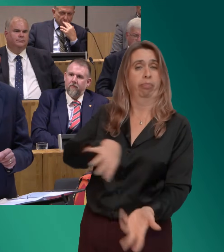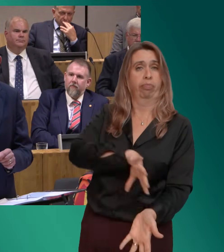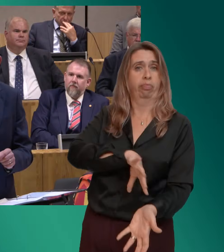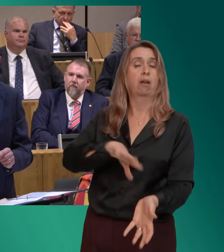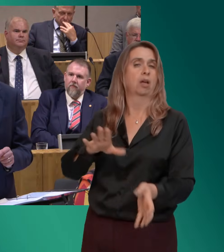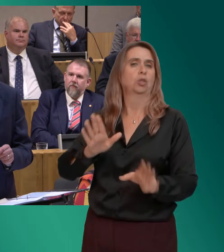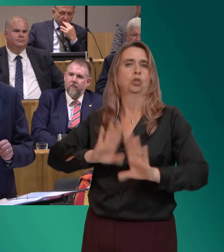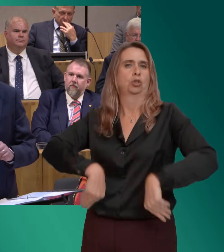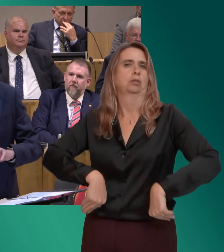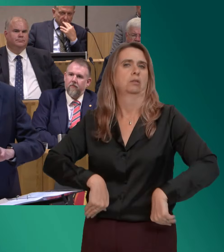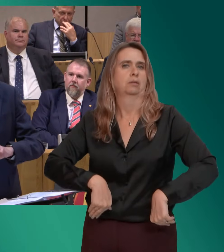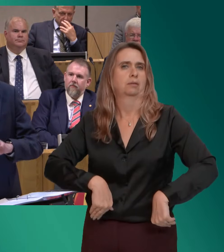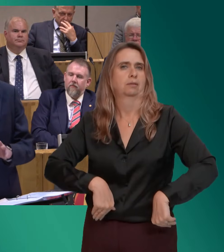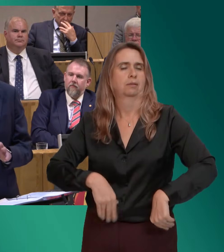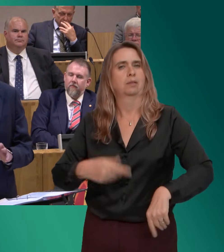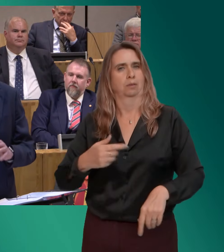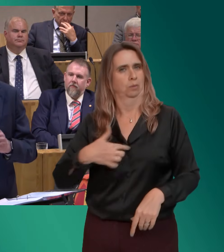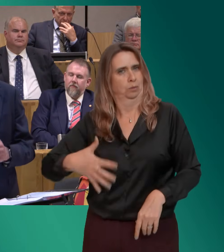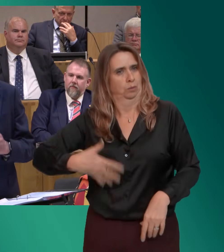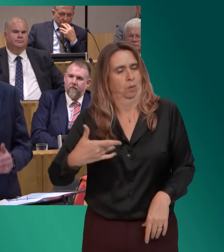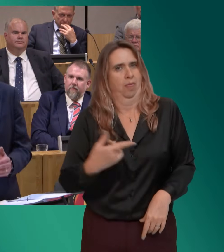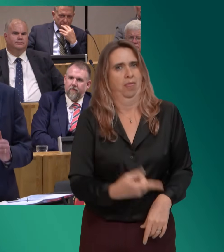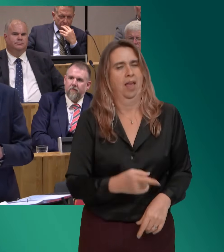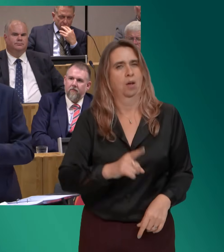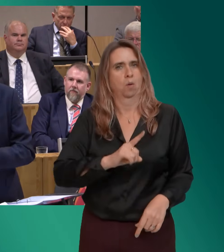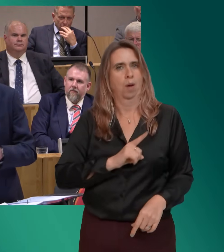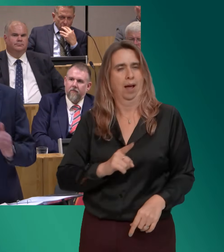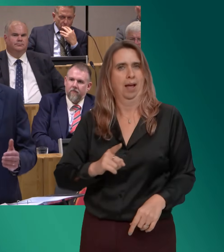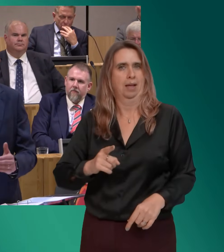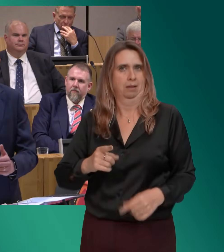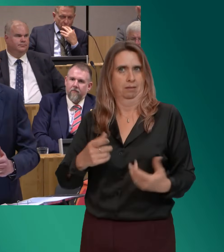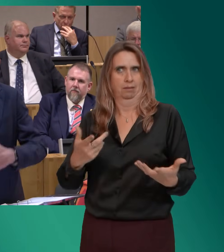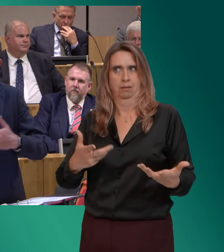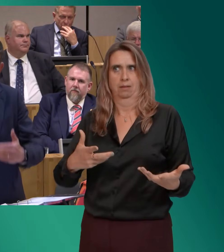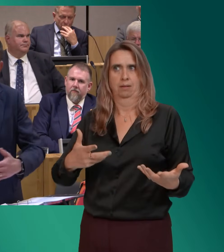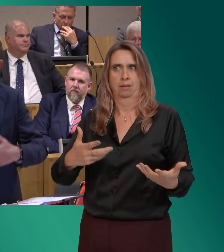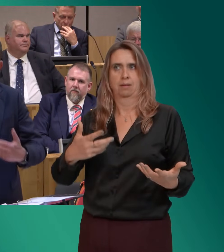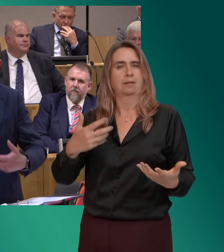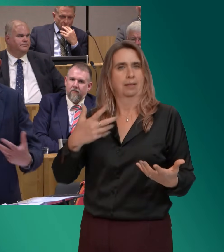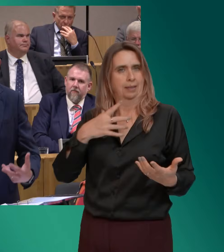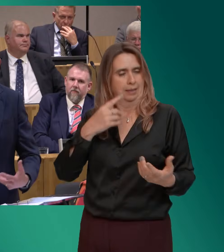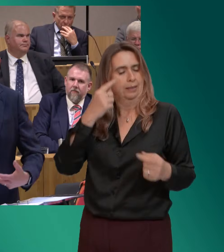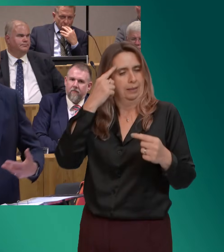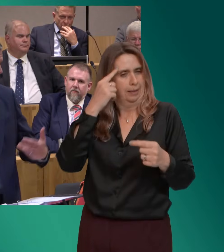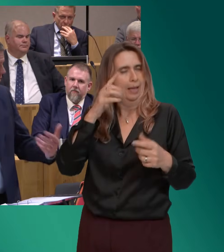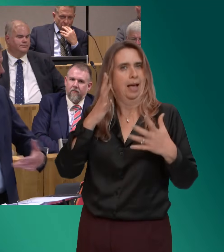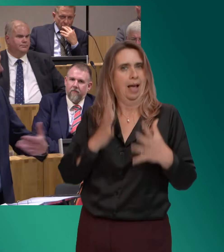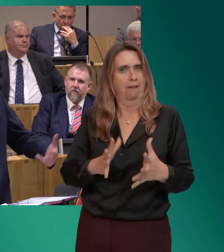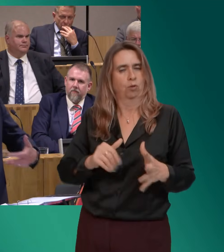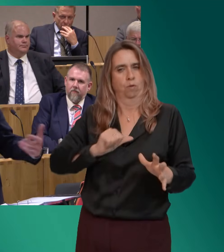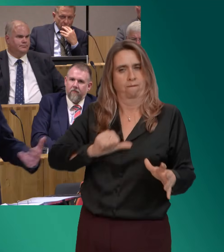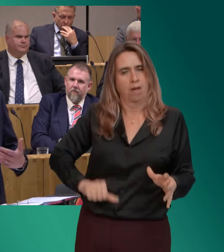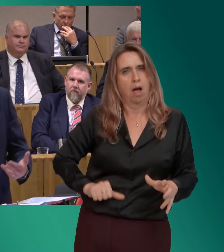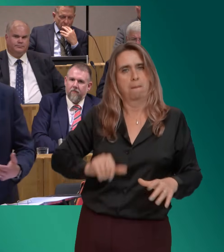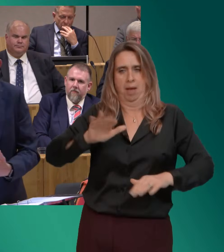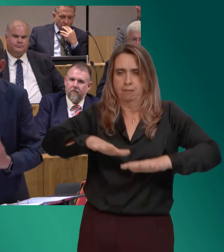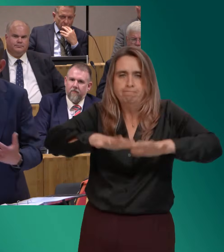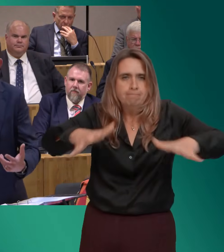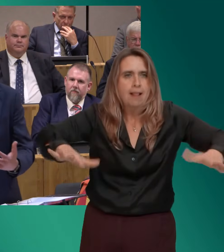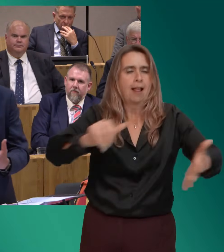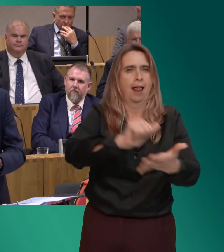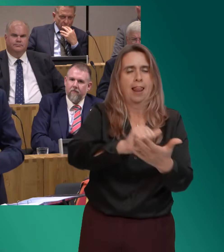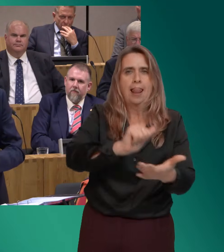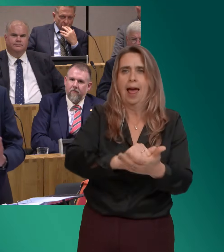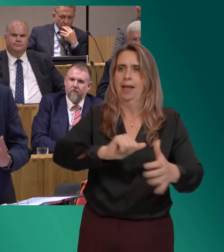environmental pollution in rivers so that agriculture isn't forced to follow the calendar and is actually able to work in a technologically based way